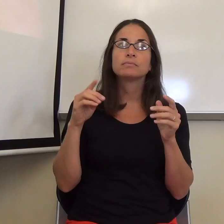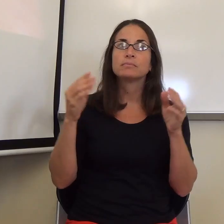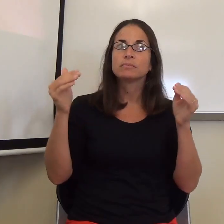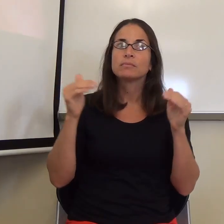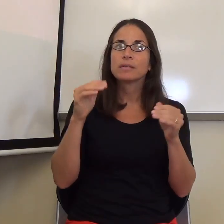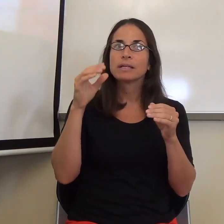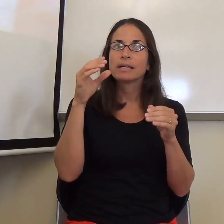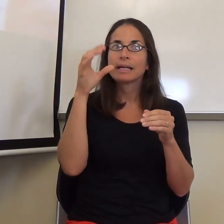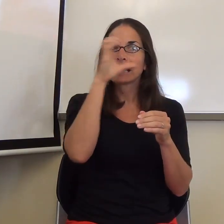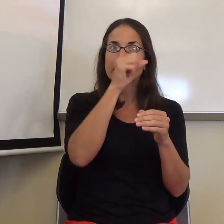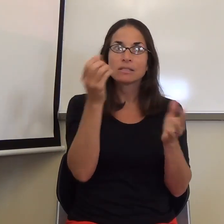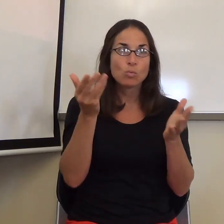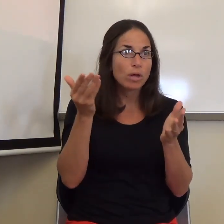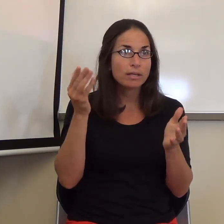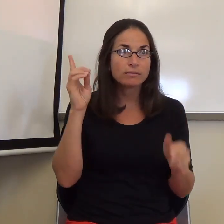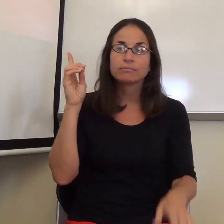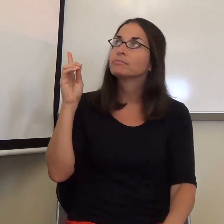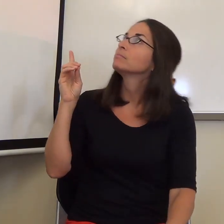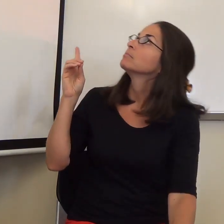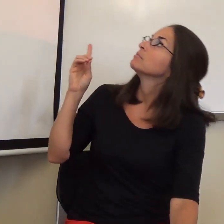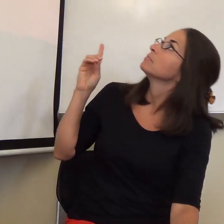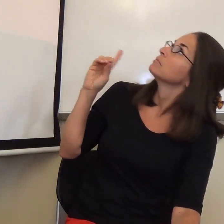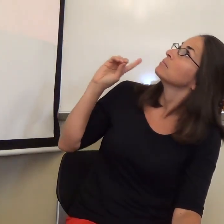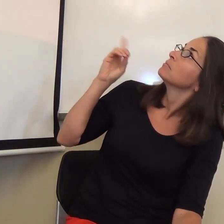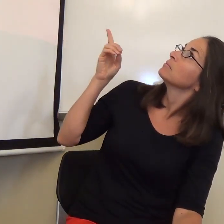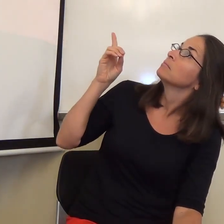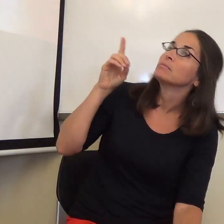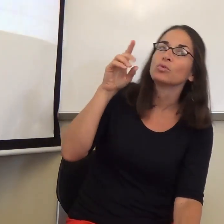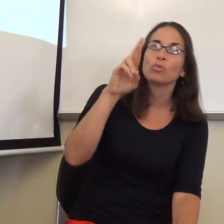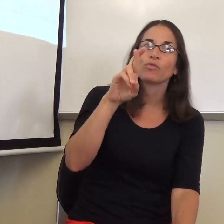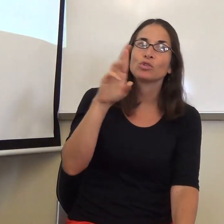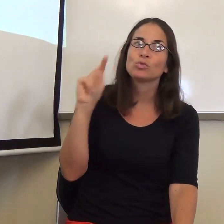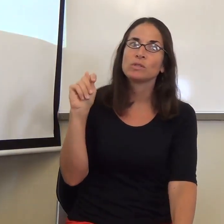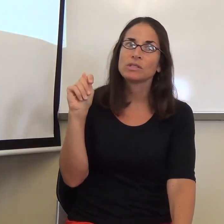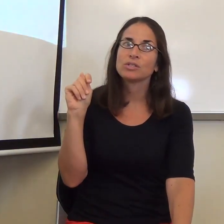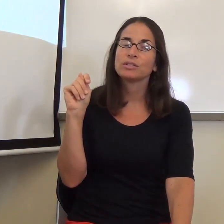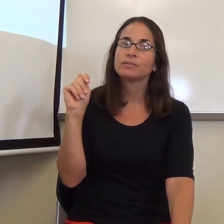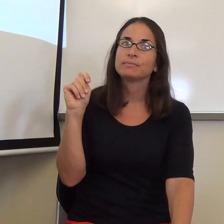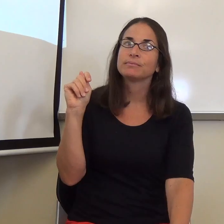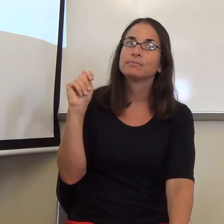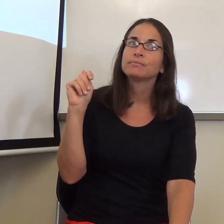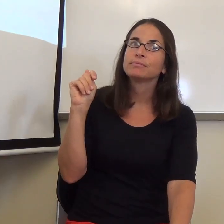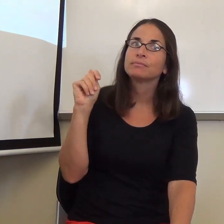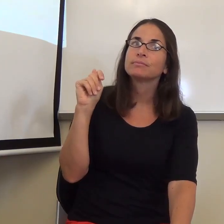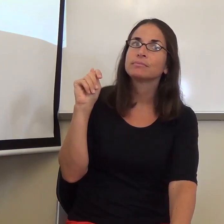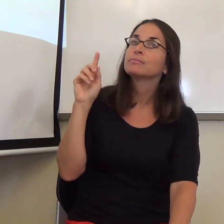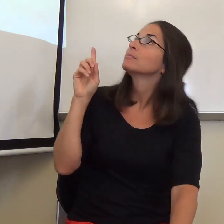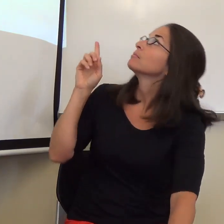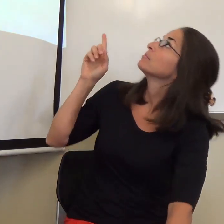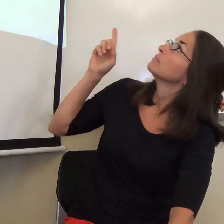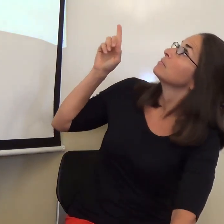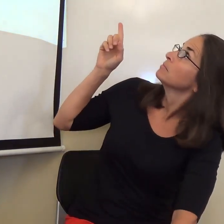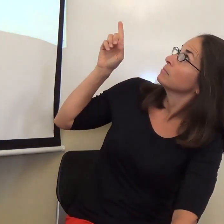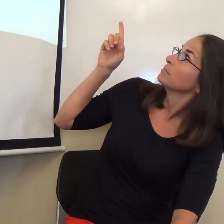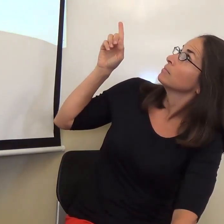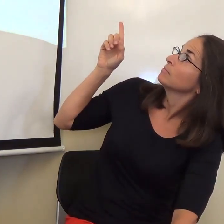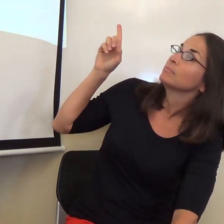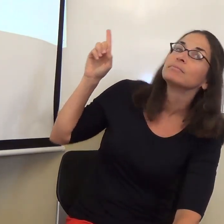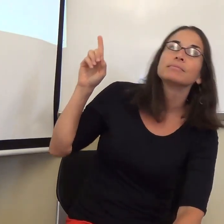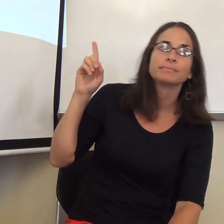Yeah, there's your reversal transition, okay? Then we glance at it and say, okay, if